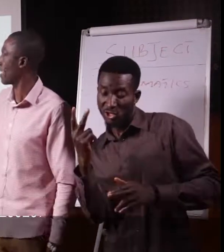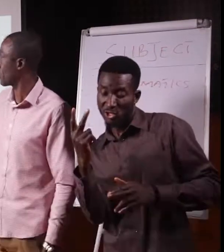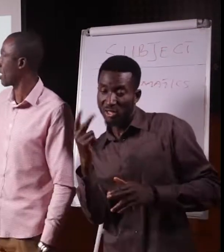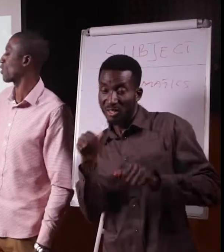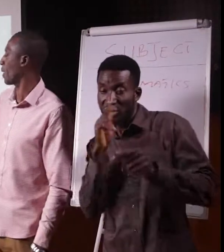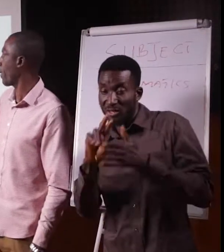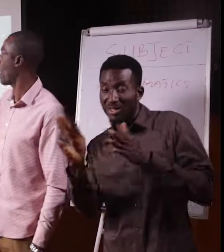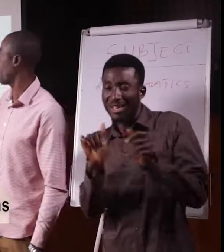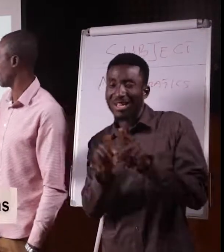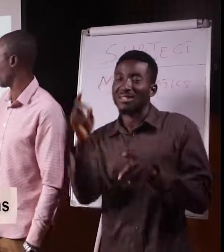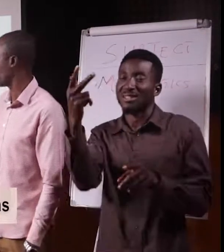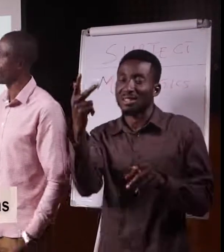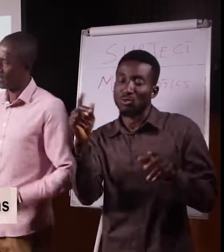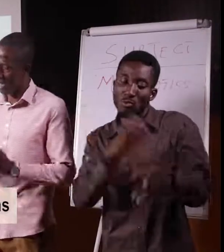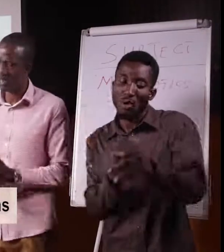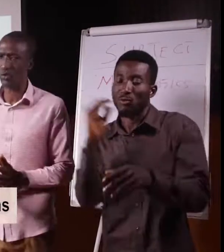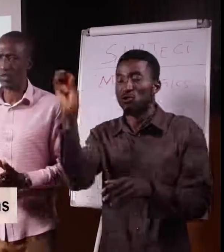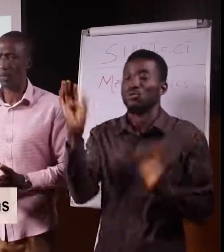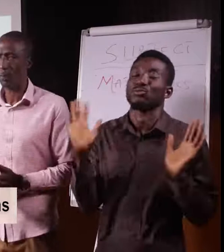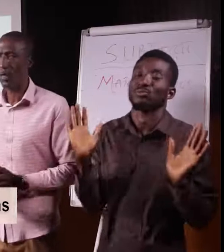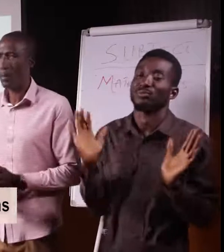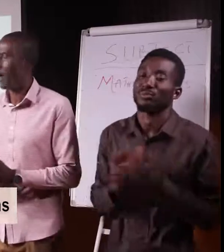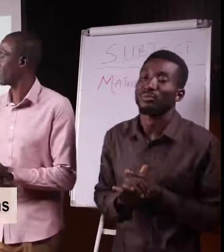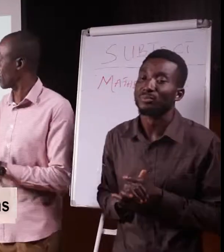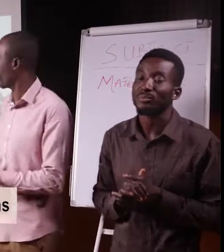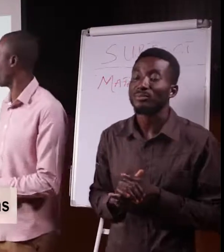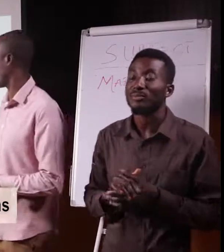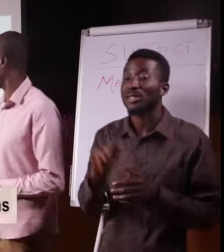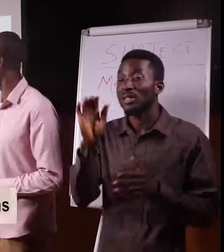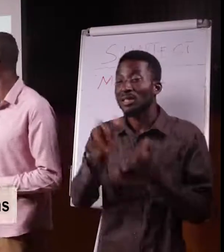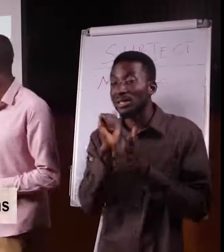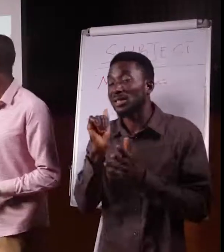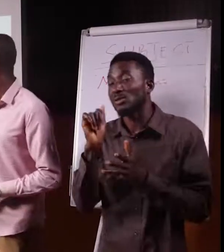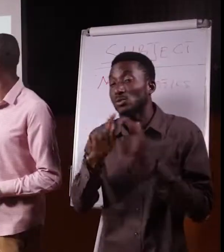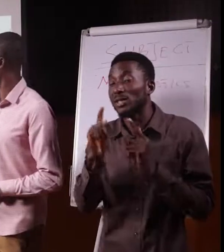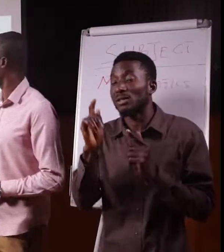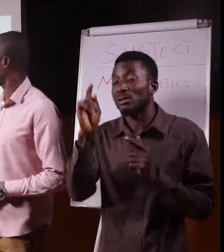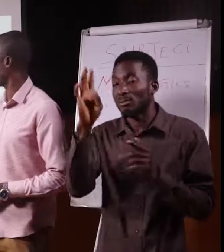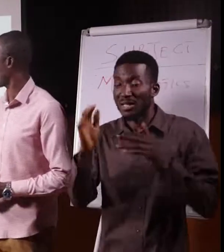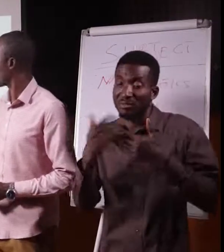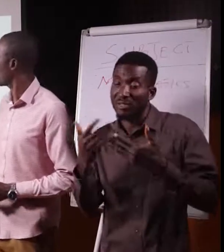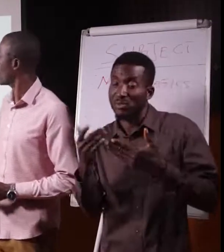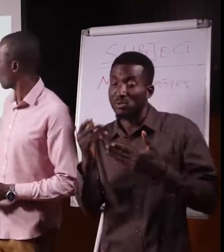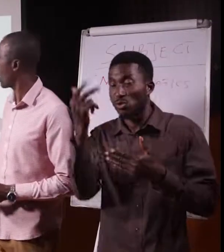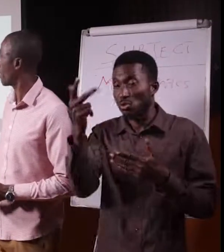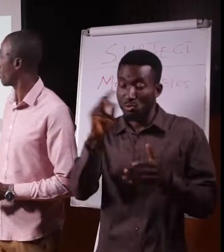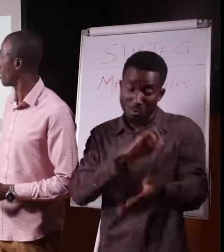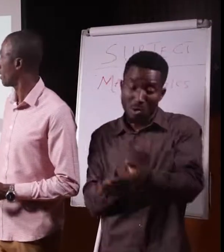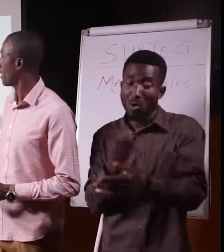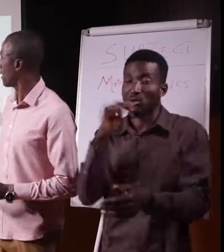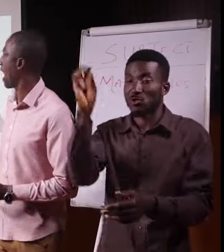written as 3 to the power of 0. That is to say, by simplification, 3 to the power of 0 equals to